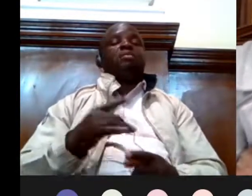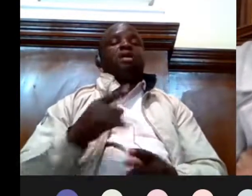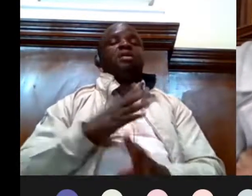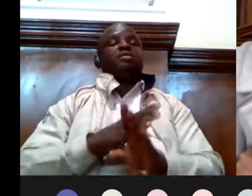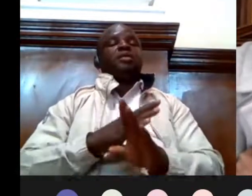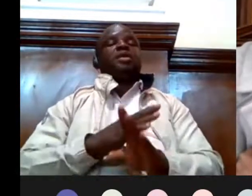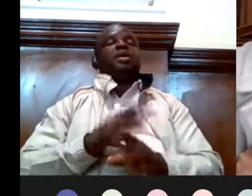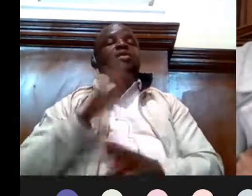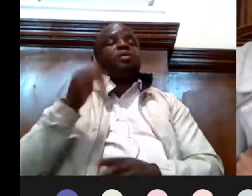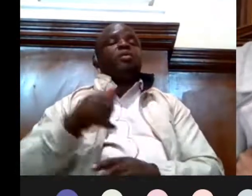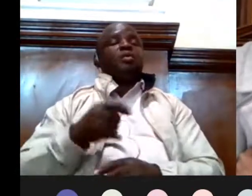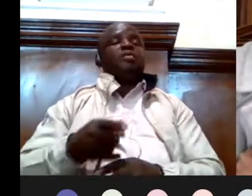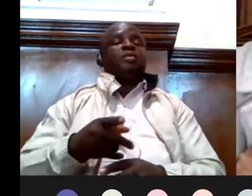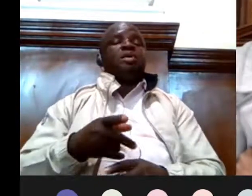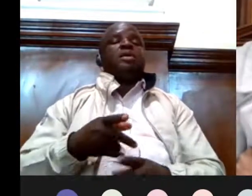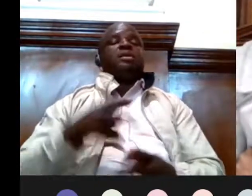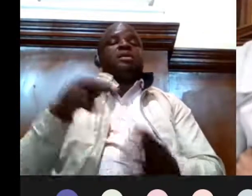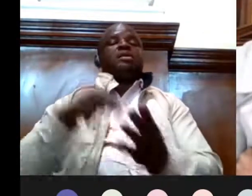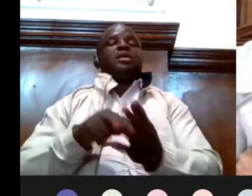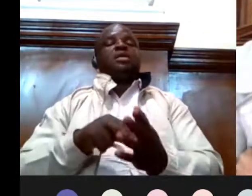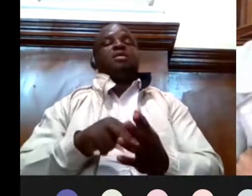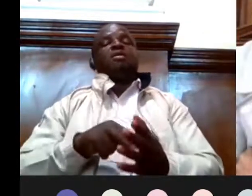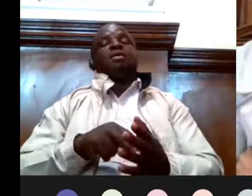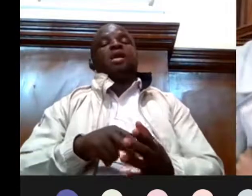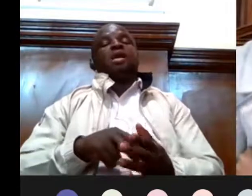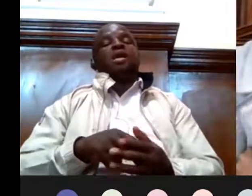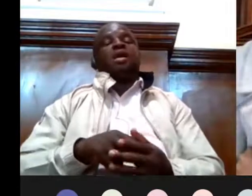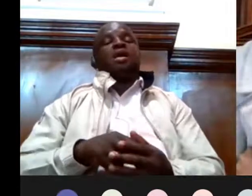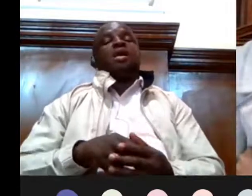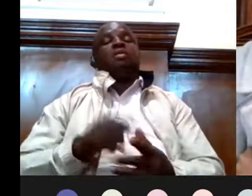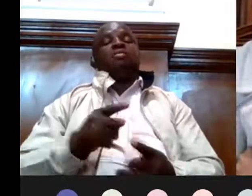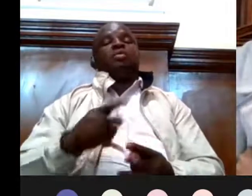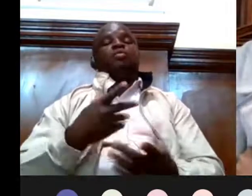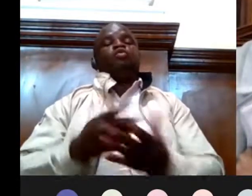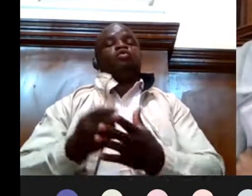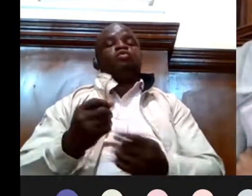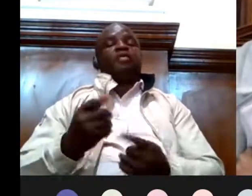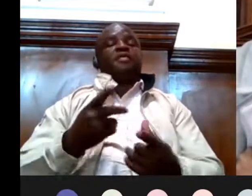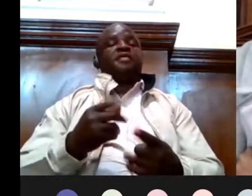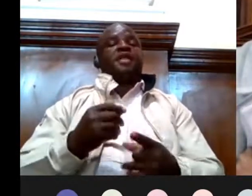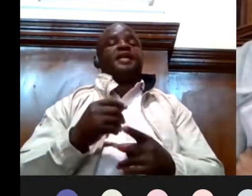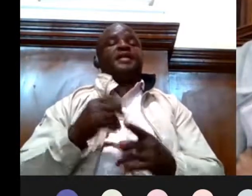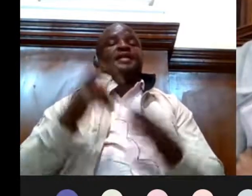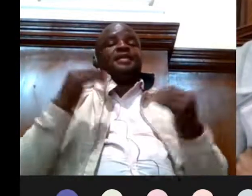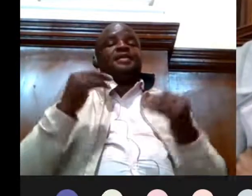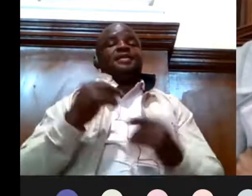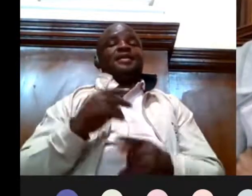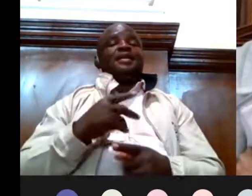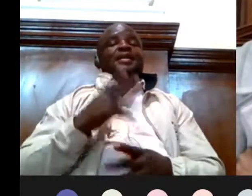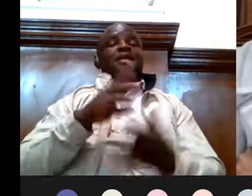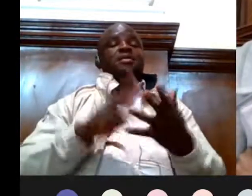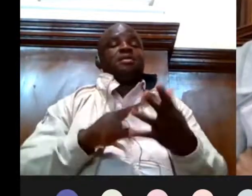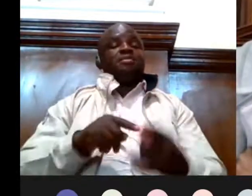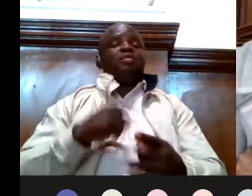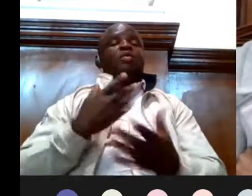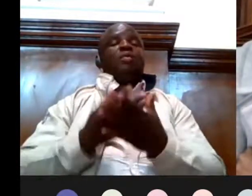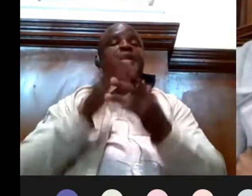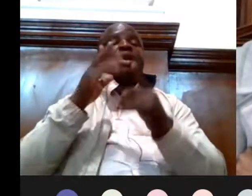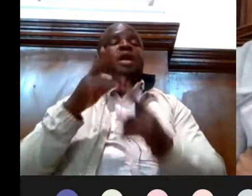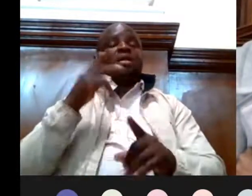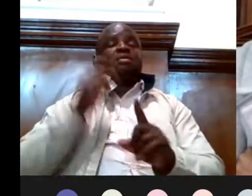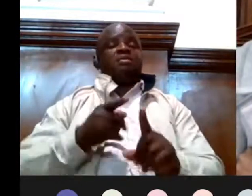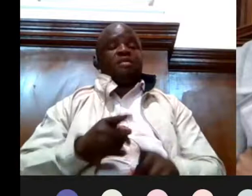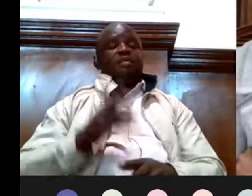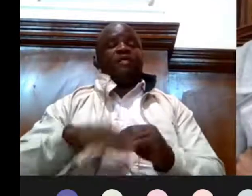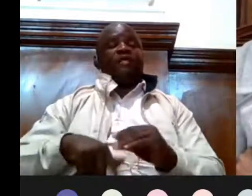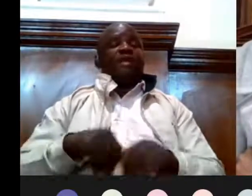ho sane they will be standing here and do justice. History is going to judge us if we are not going to do the